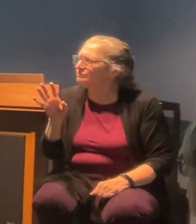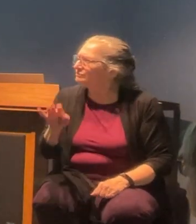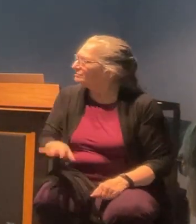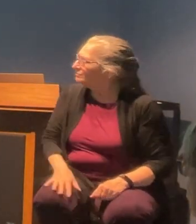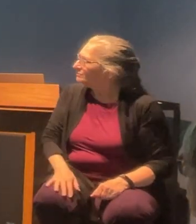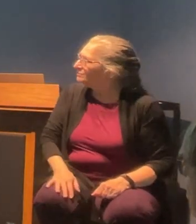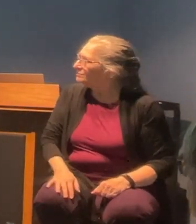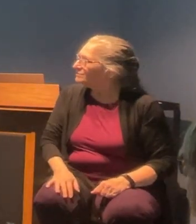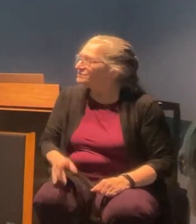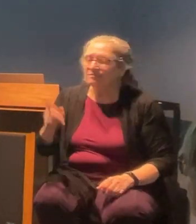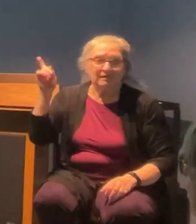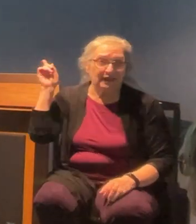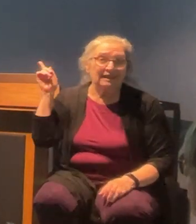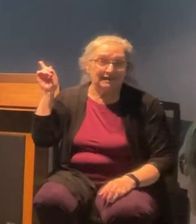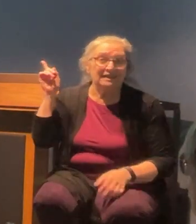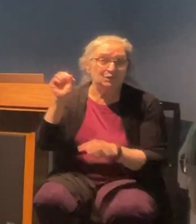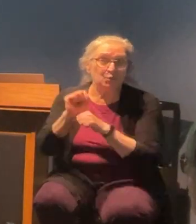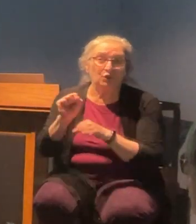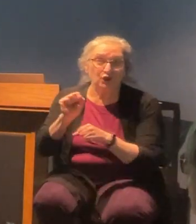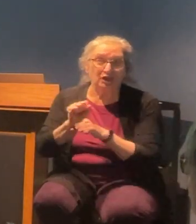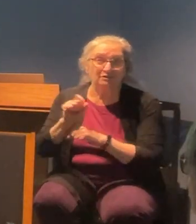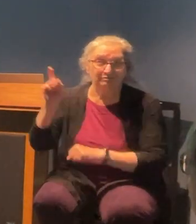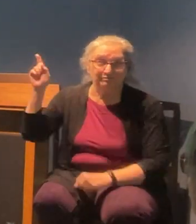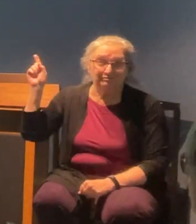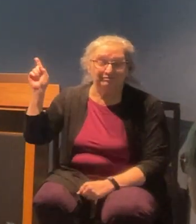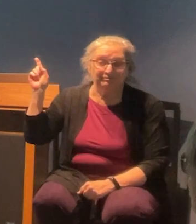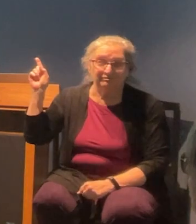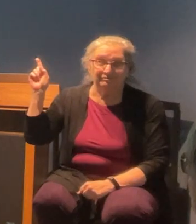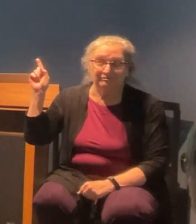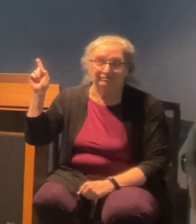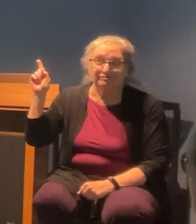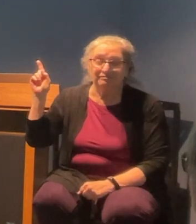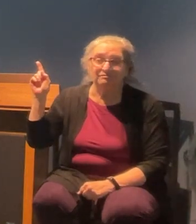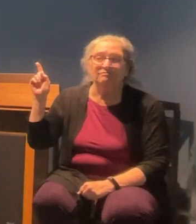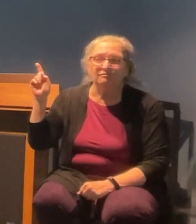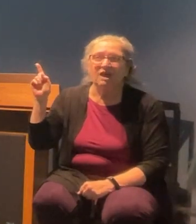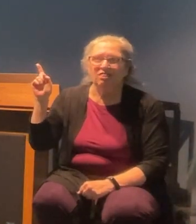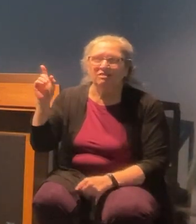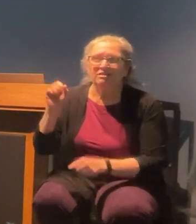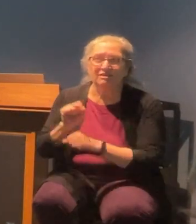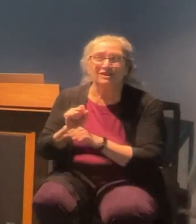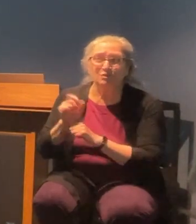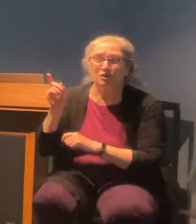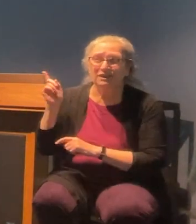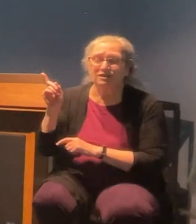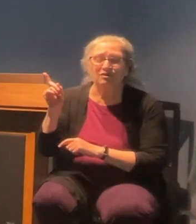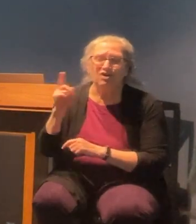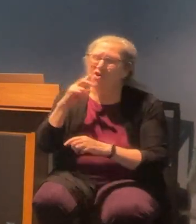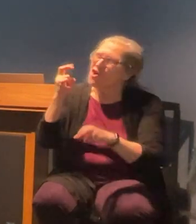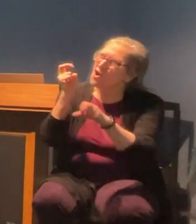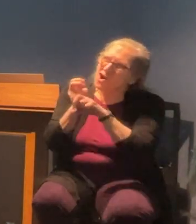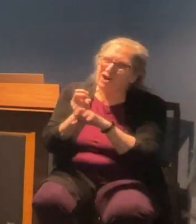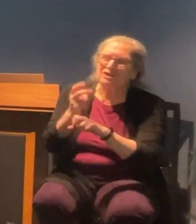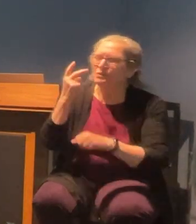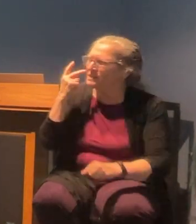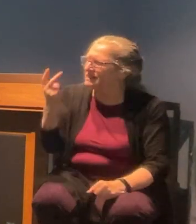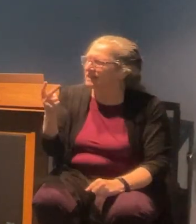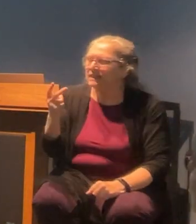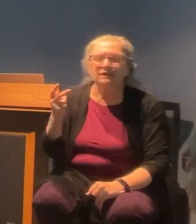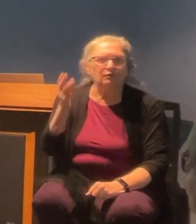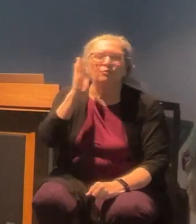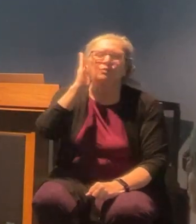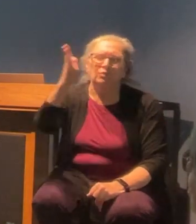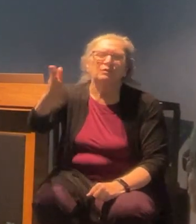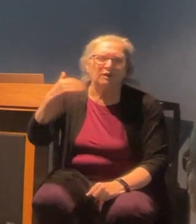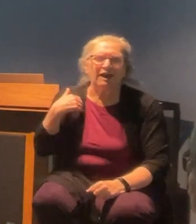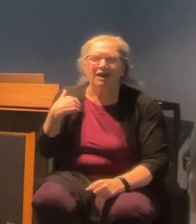Yeah. Yeah, in this work. Yeah. So this work, it's a bit hard to see. We'll have more pictures of